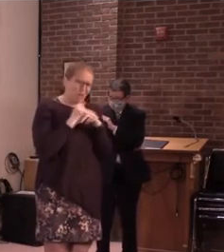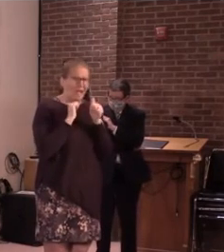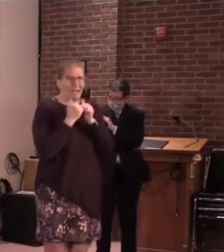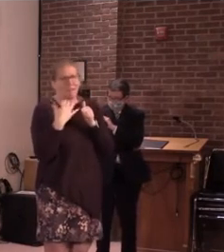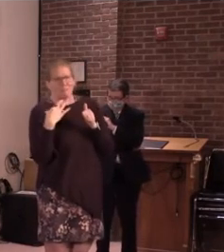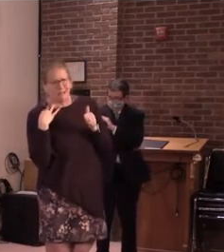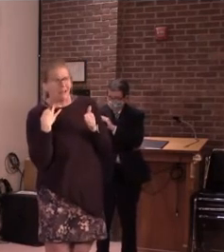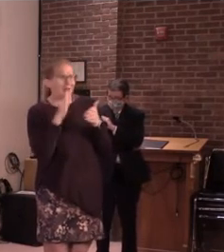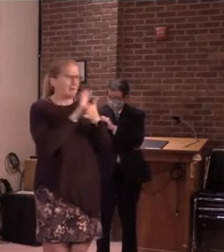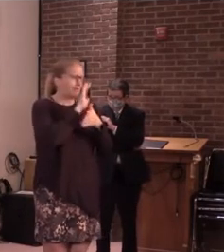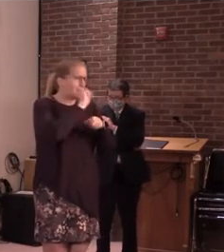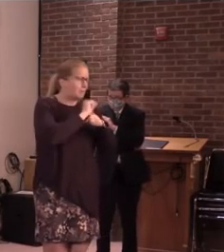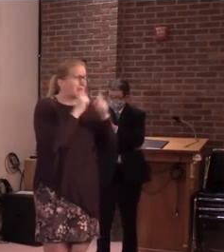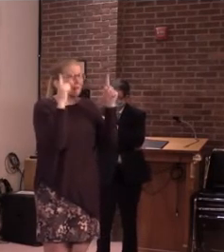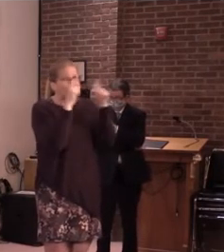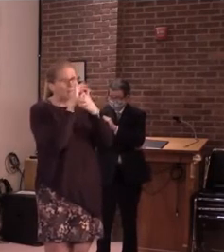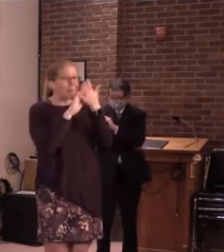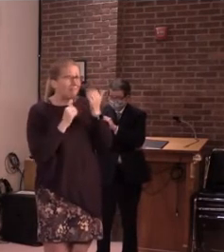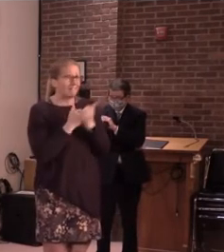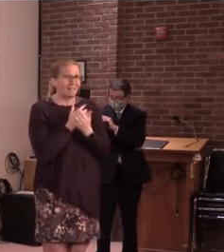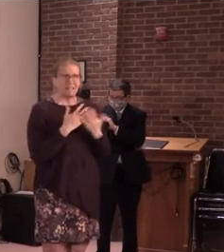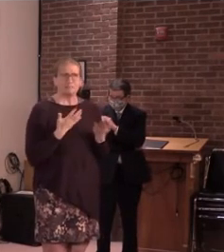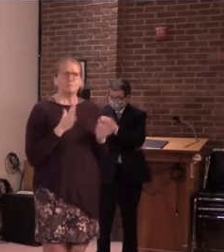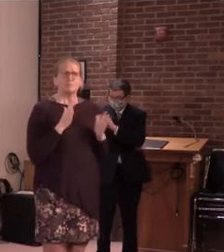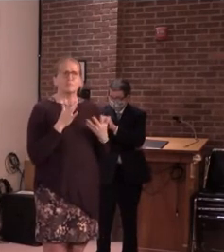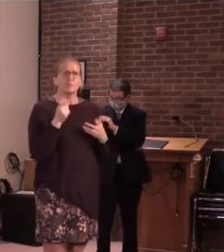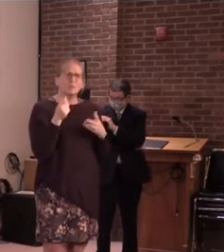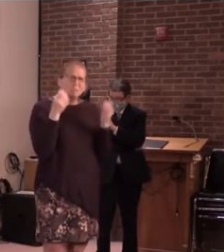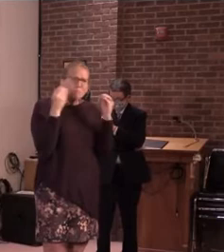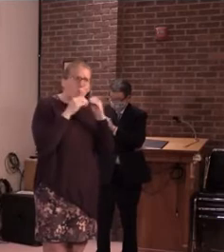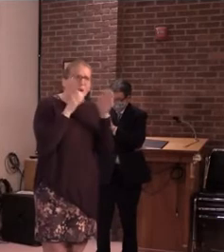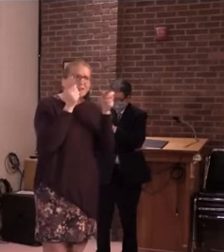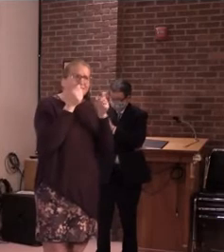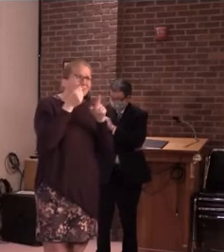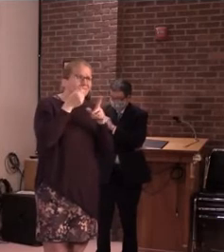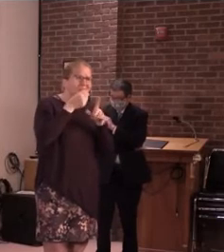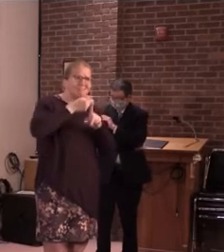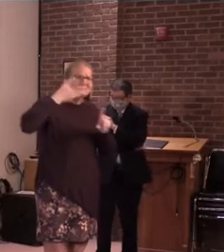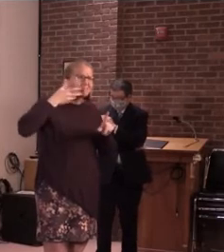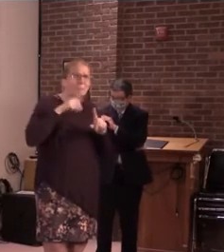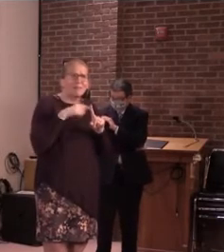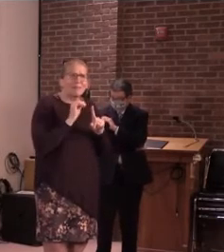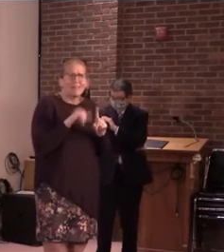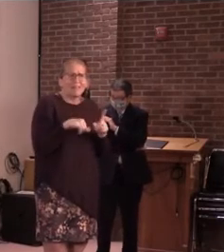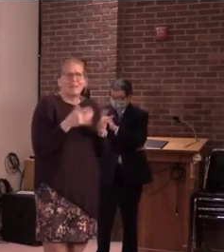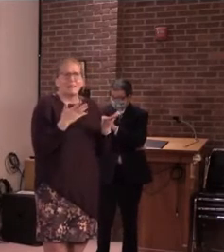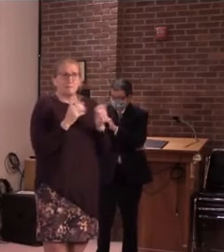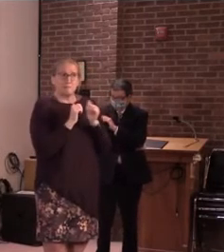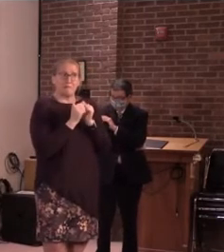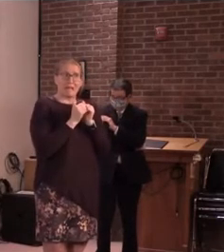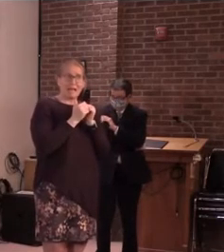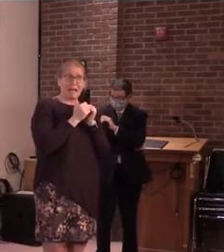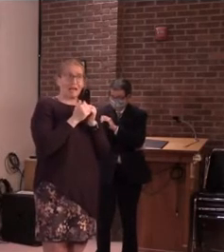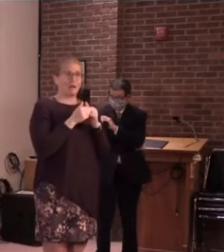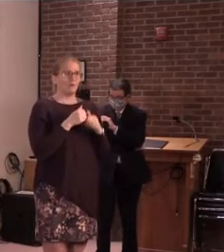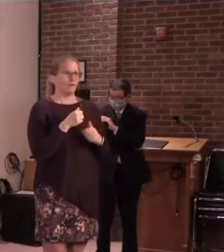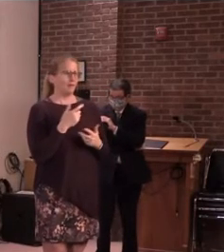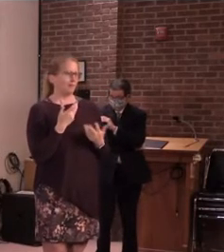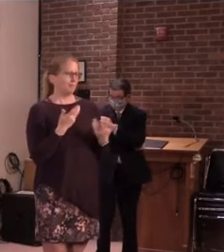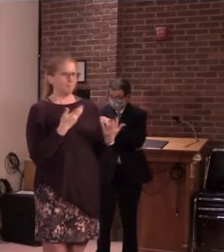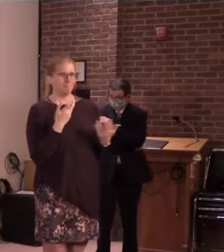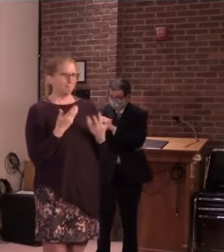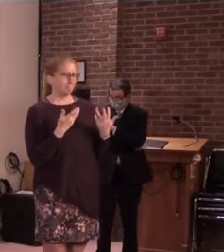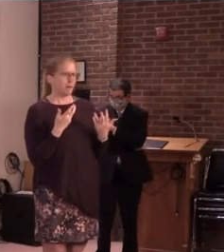hands of Vermonters and small businesses. Are these programs going to be get to the front of the line,